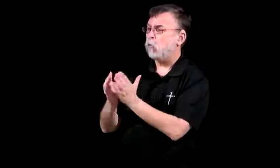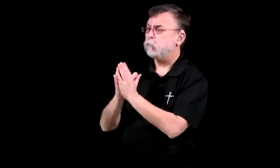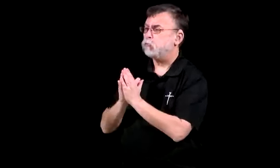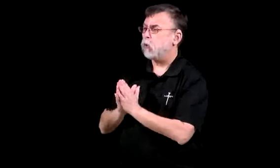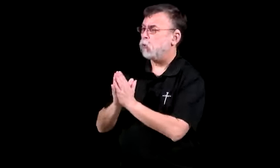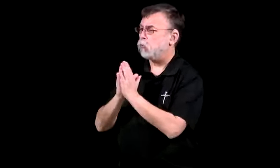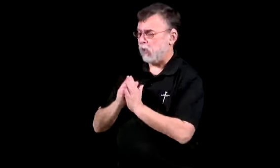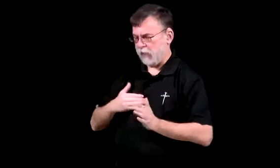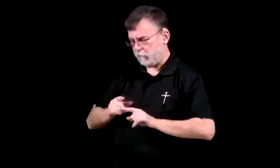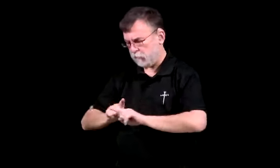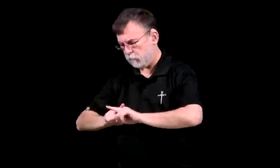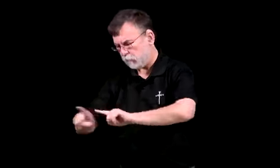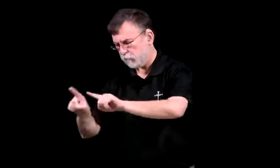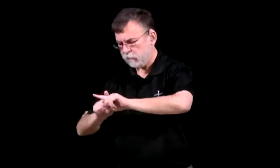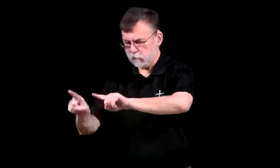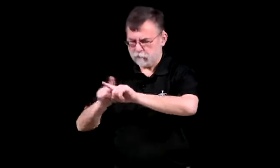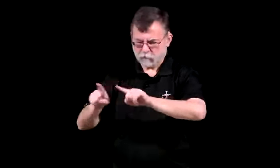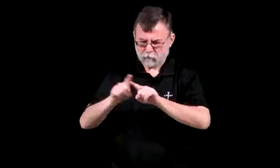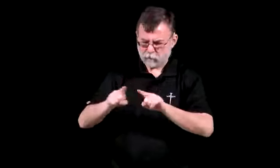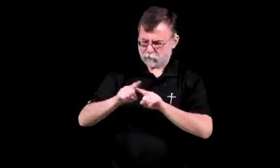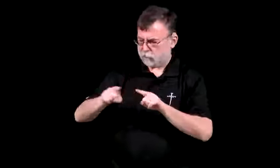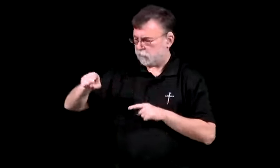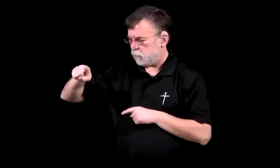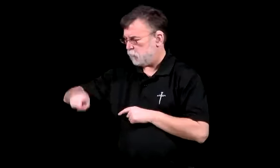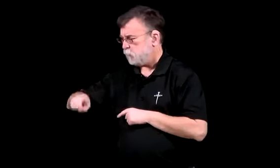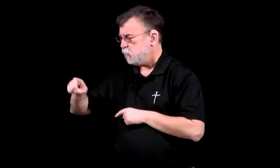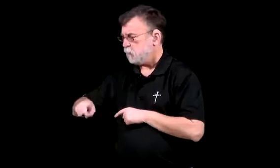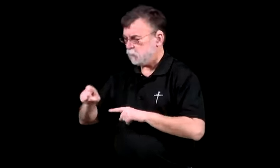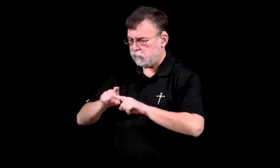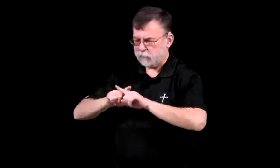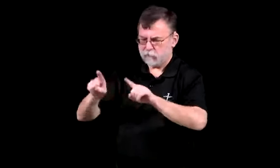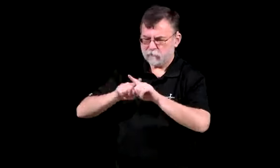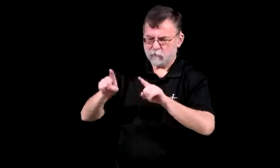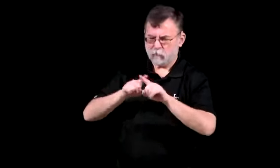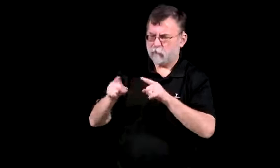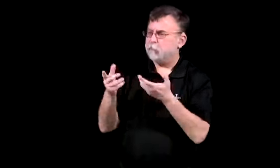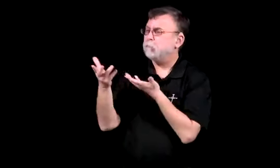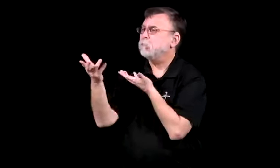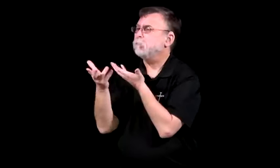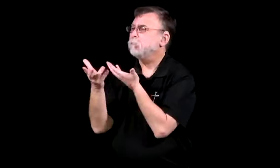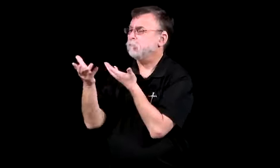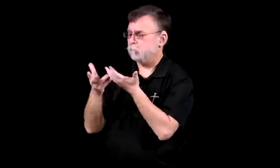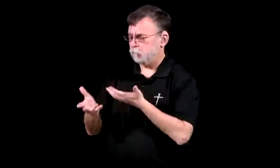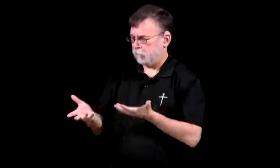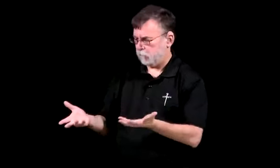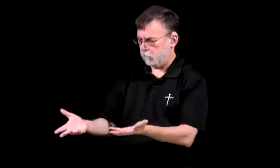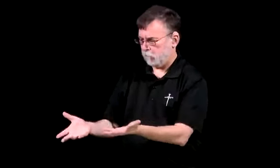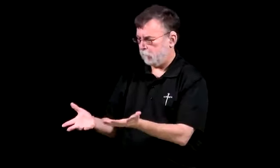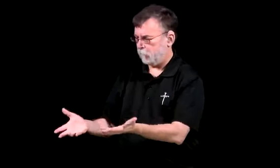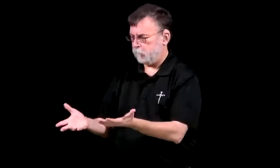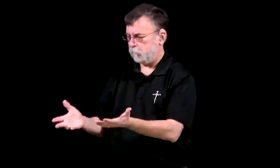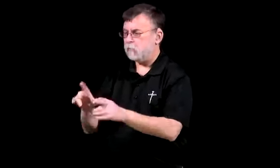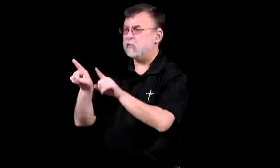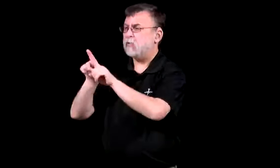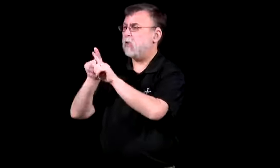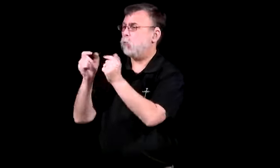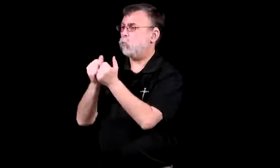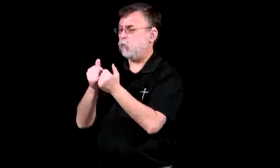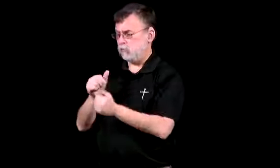We give you all of the prayer requests and needs from our congregation and turn them over